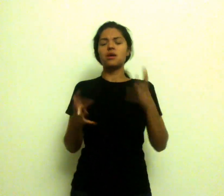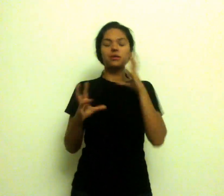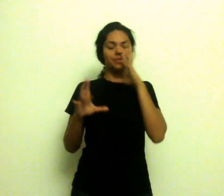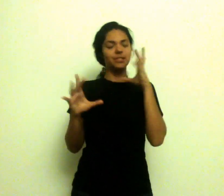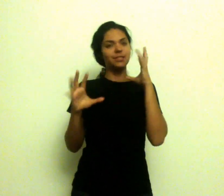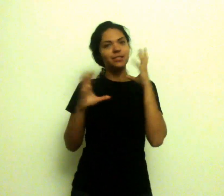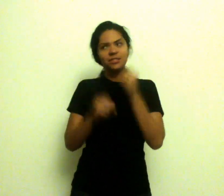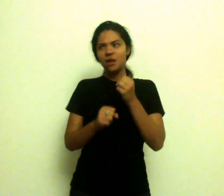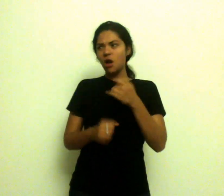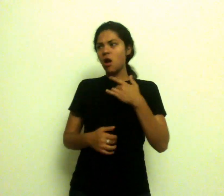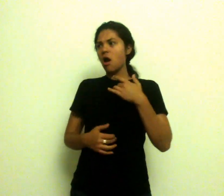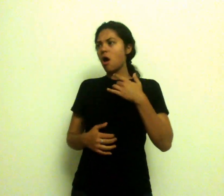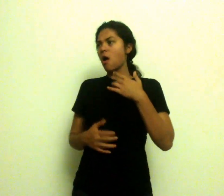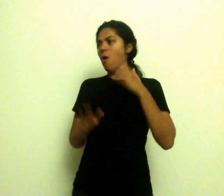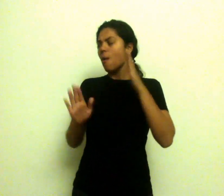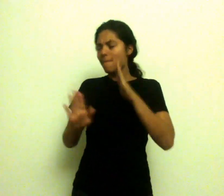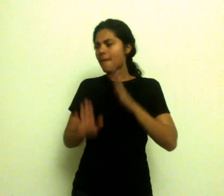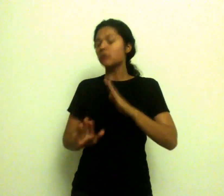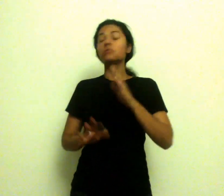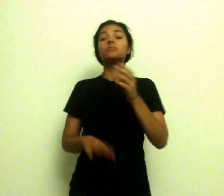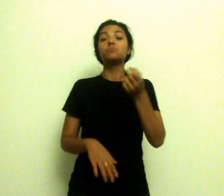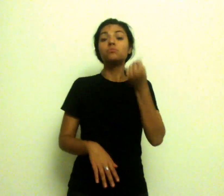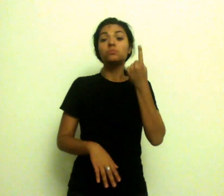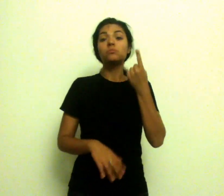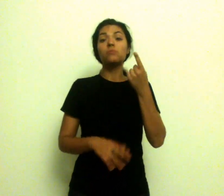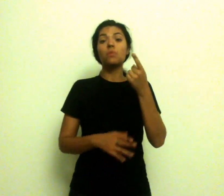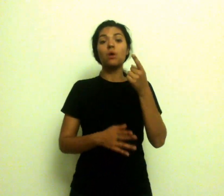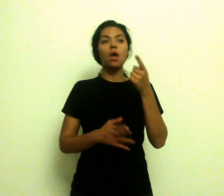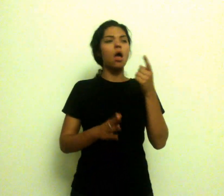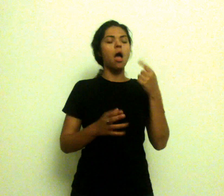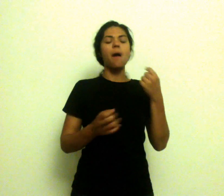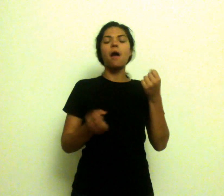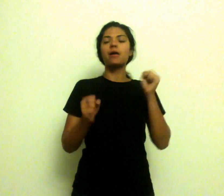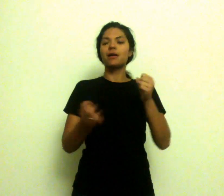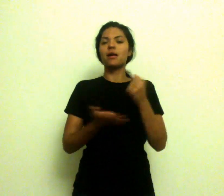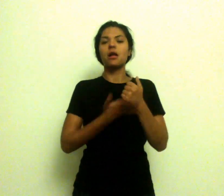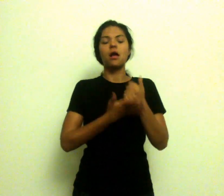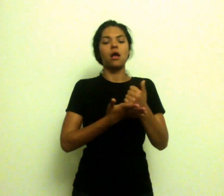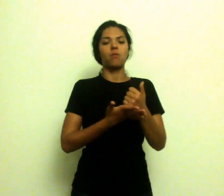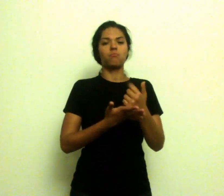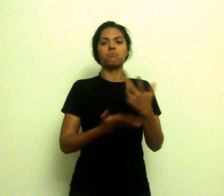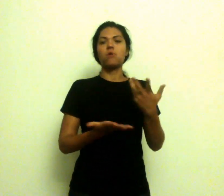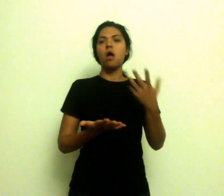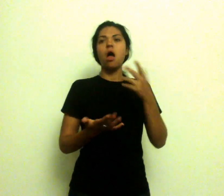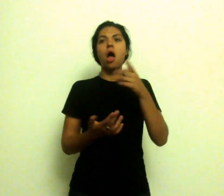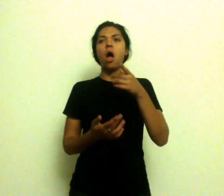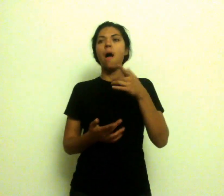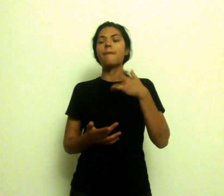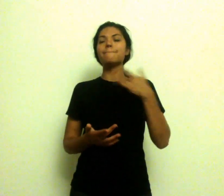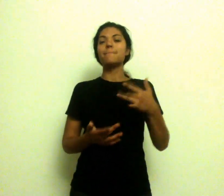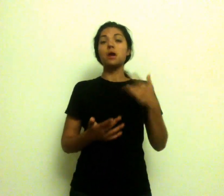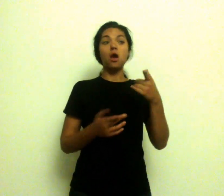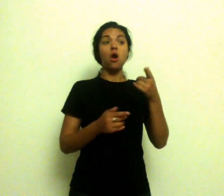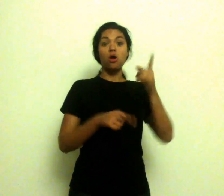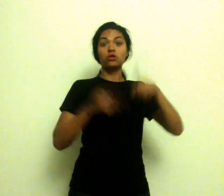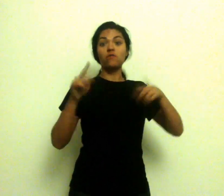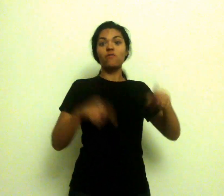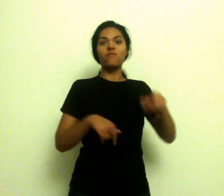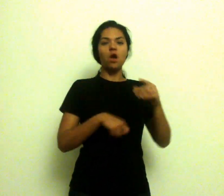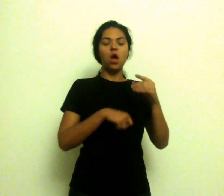One of the things pluralism does, by the way, is that it compels every individual to take serious note of what he or